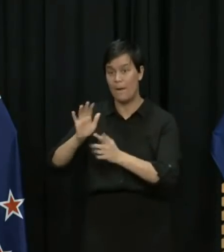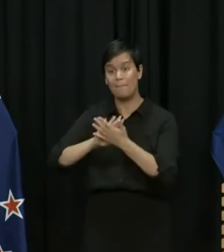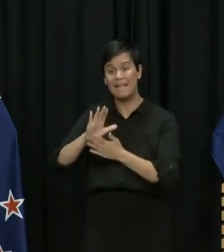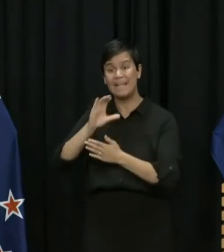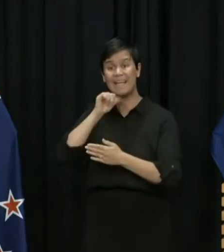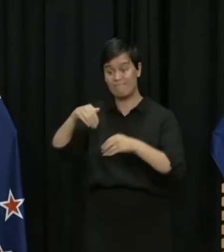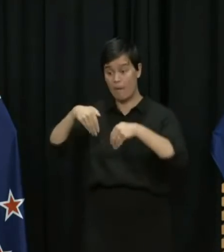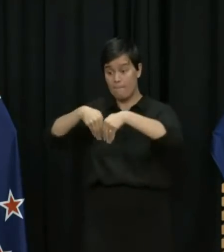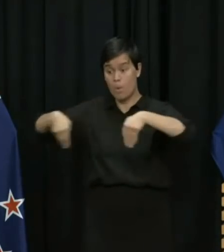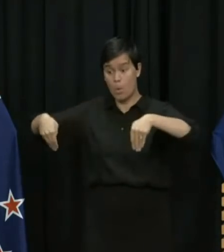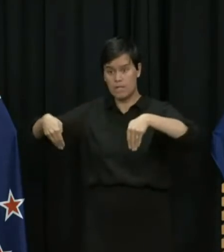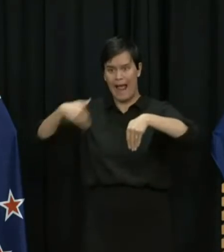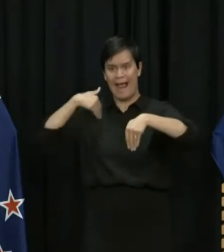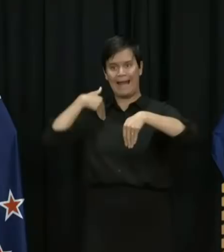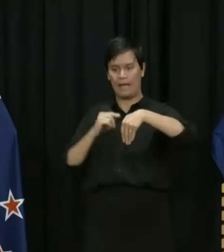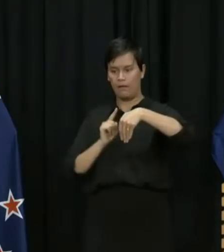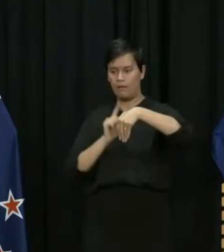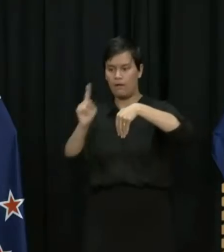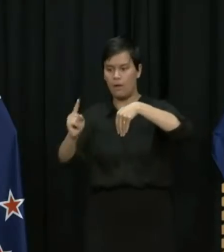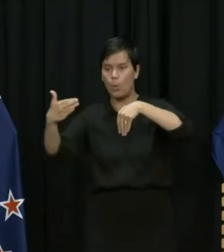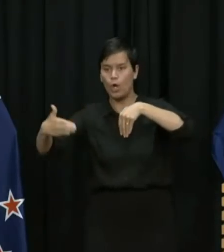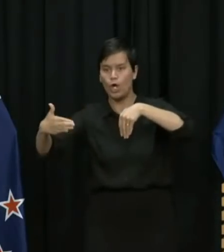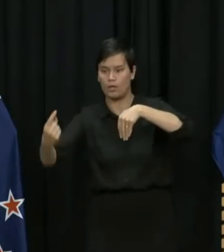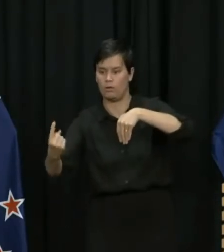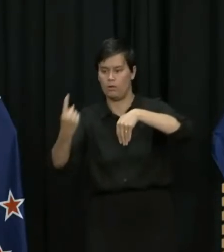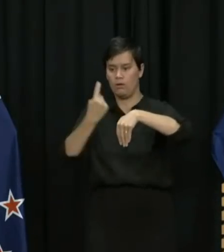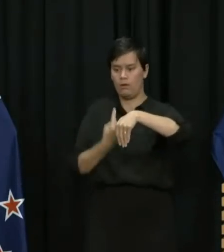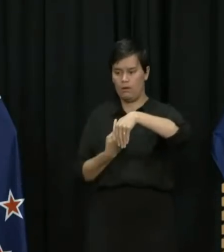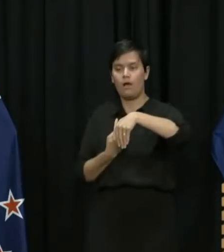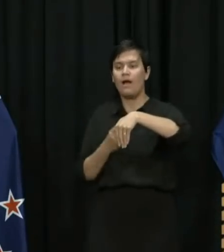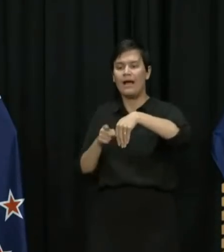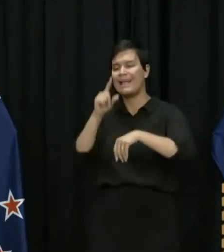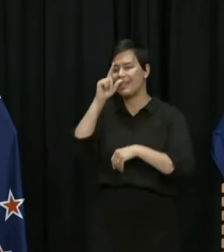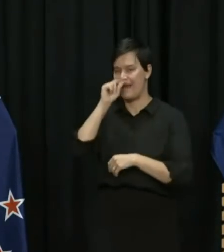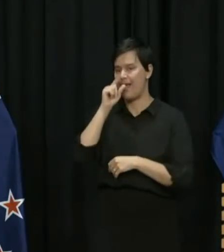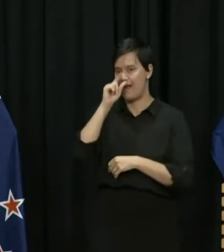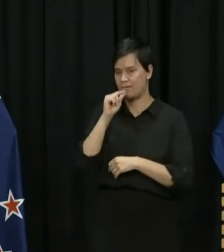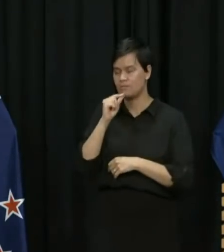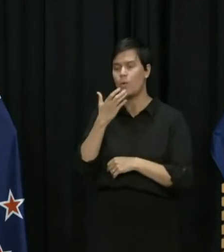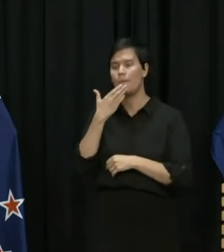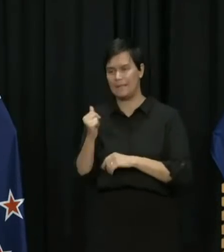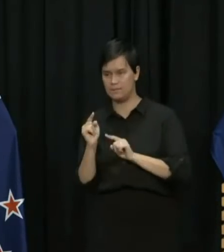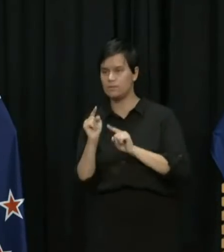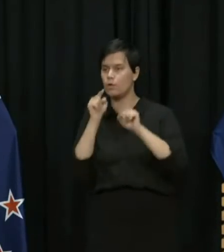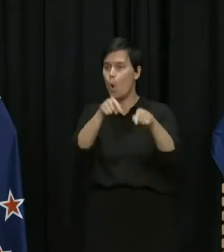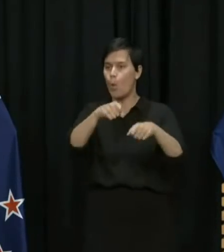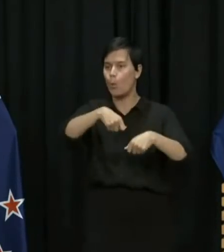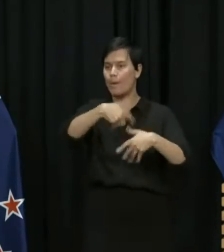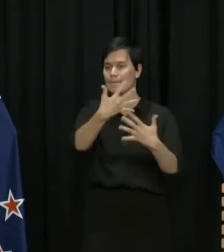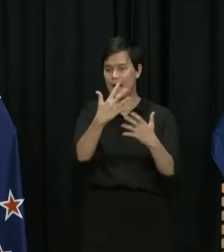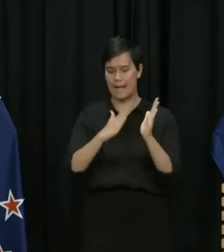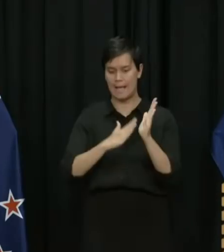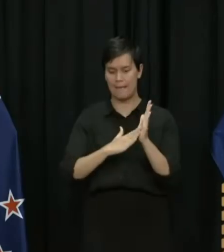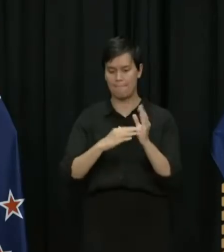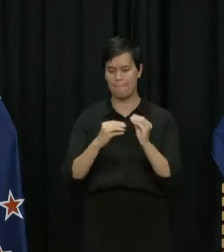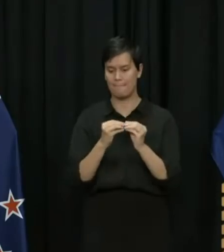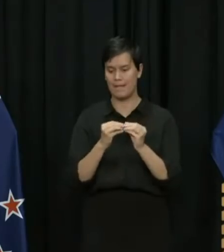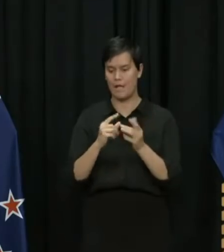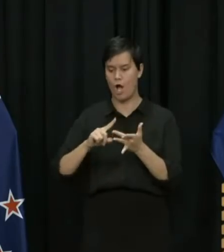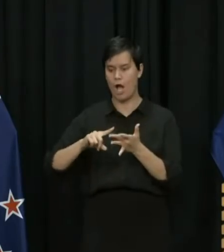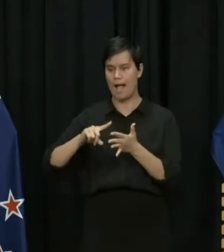travel through the border can go to the MB website. You'll remember we had an exemption regime, but if you can avoid that